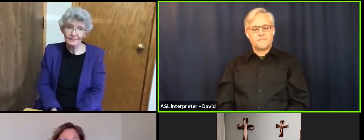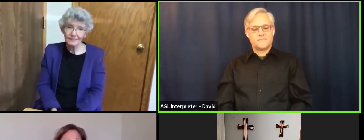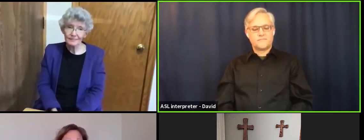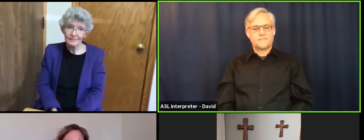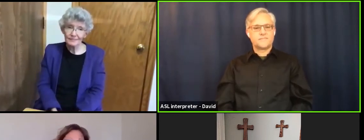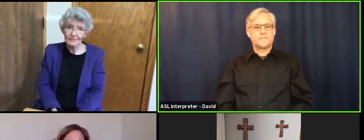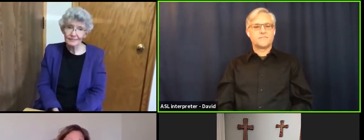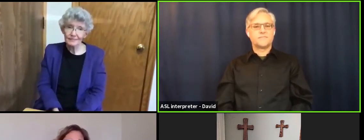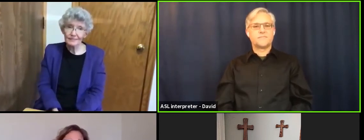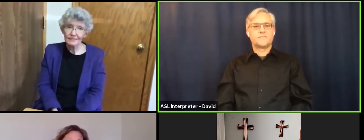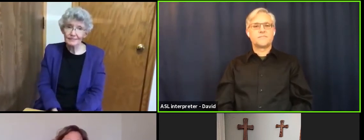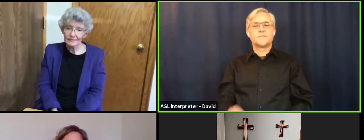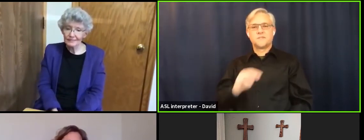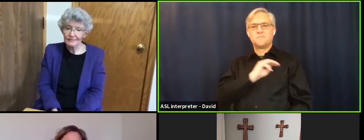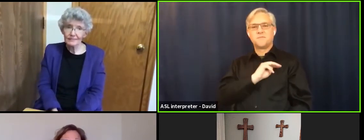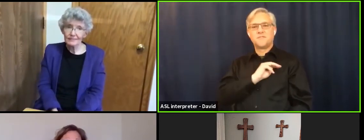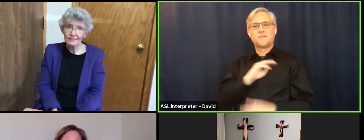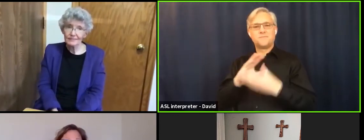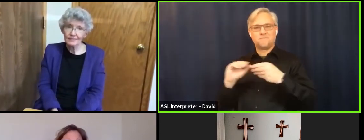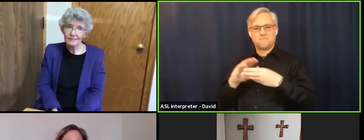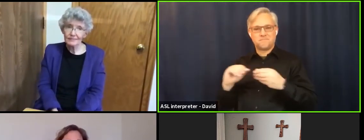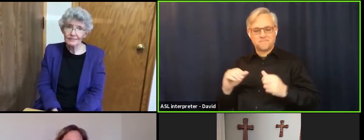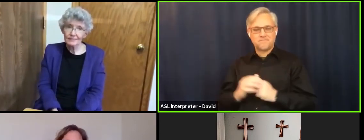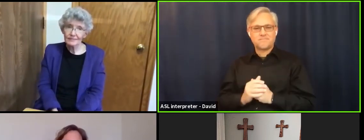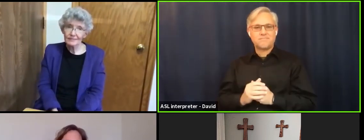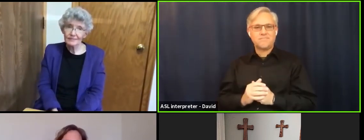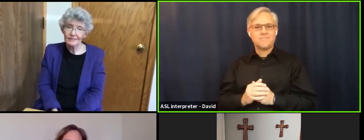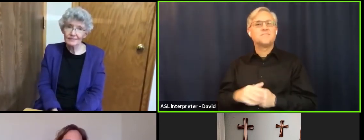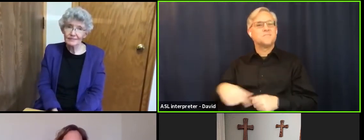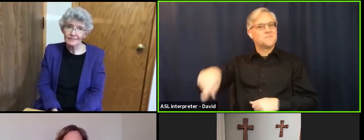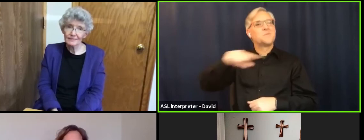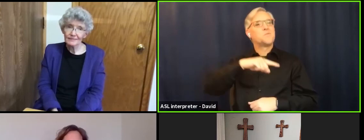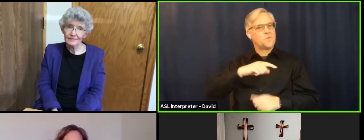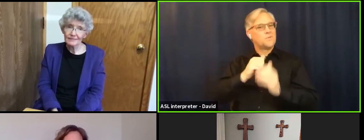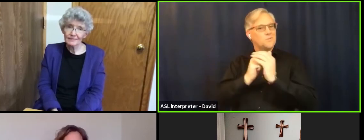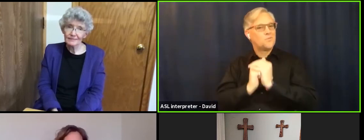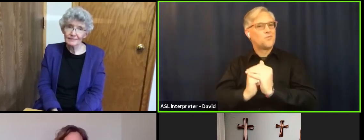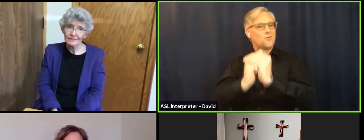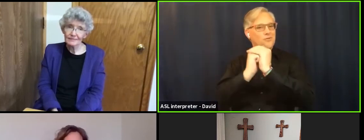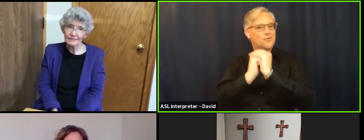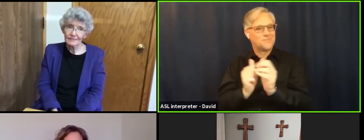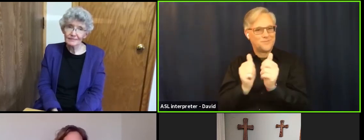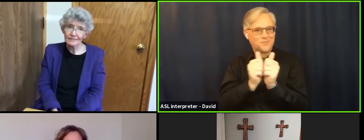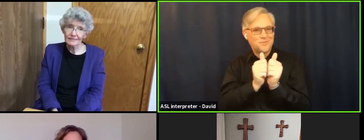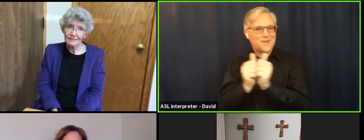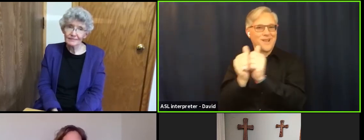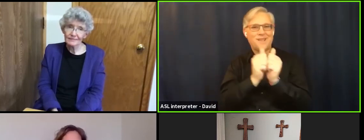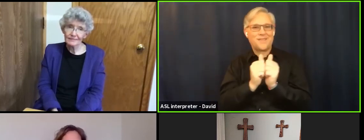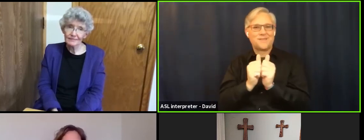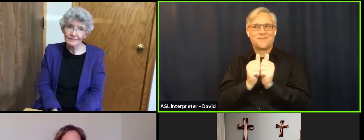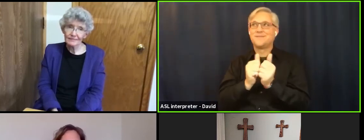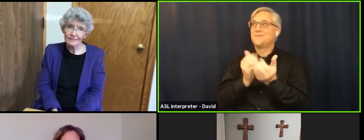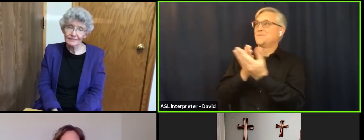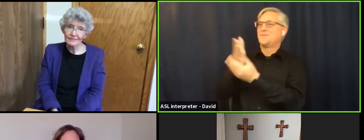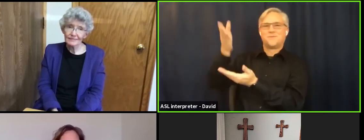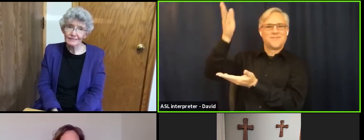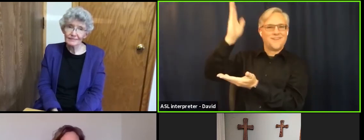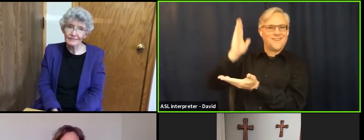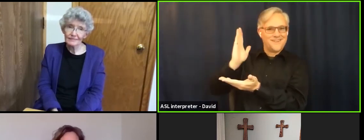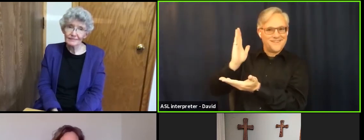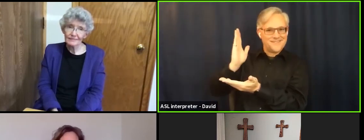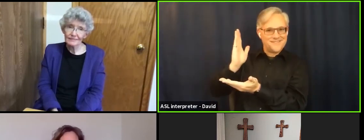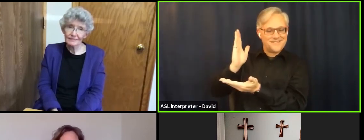So, as we are gathered in worship together by God, we are